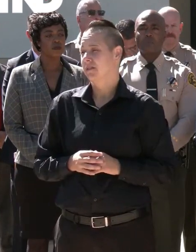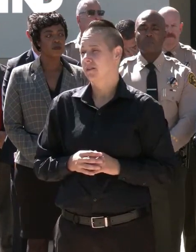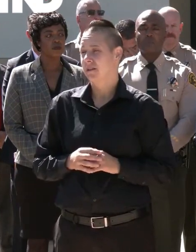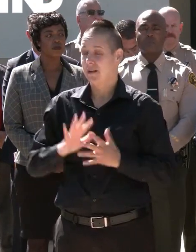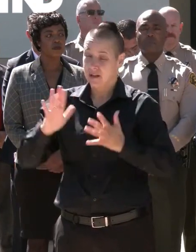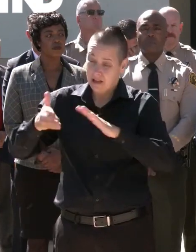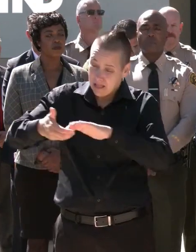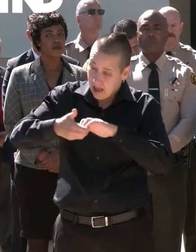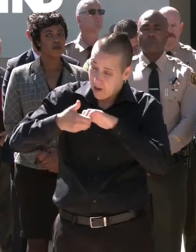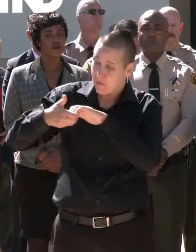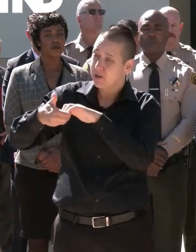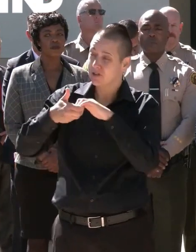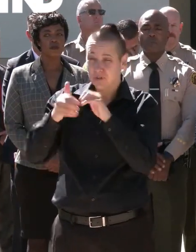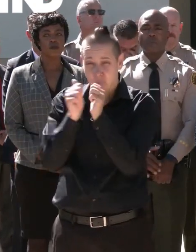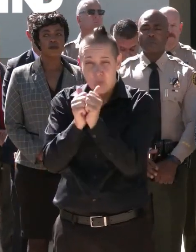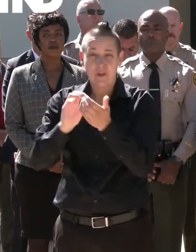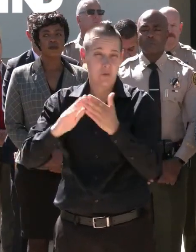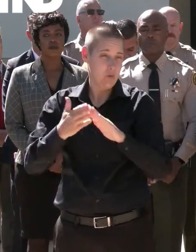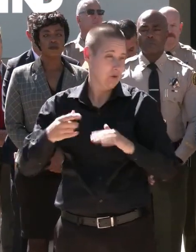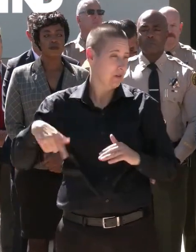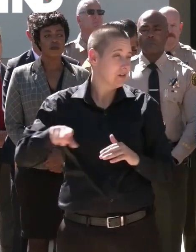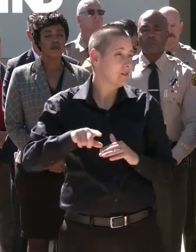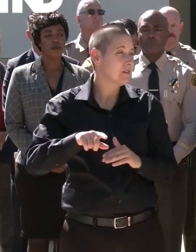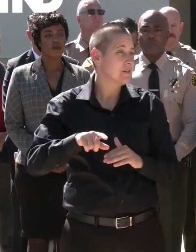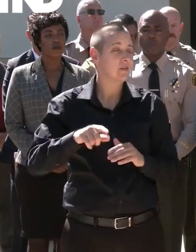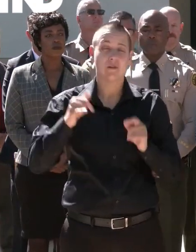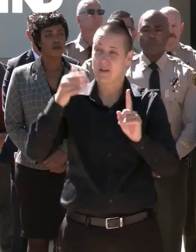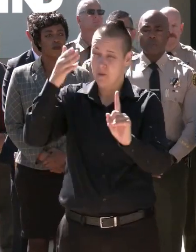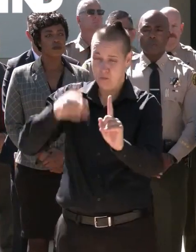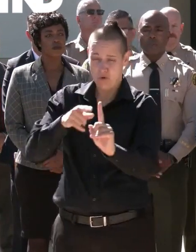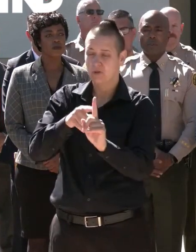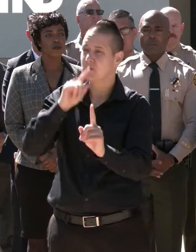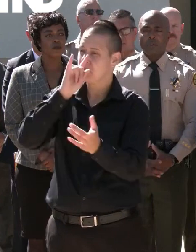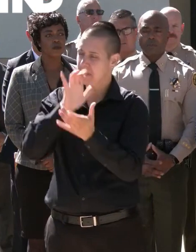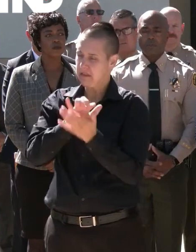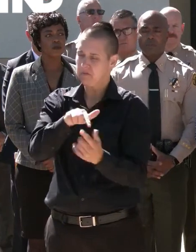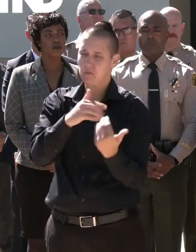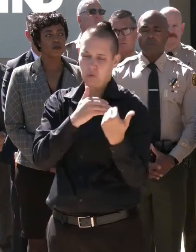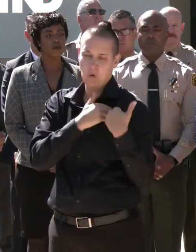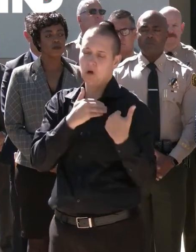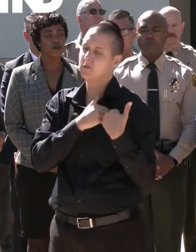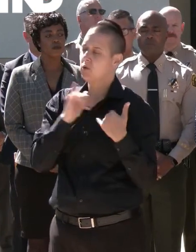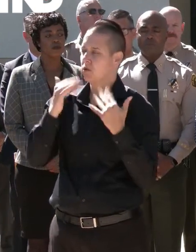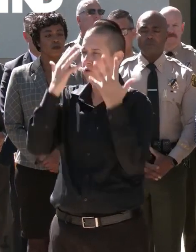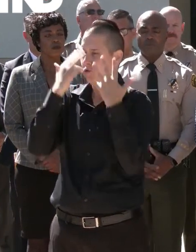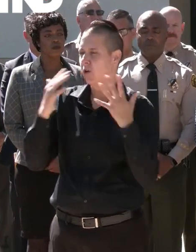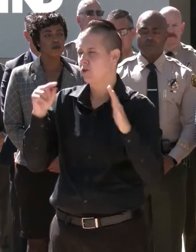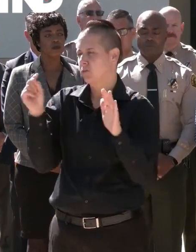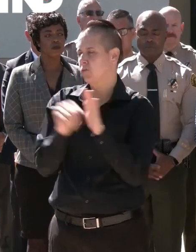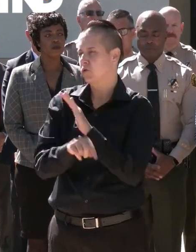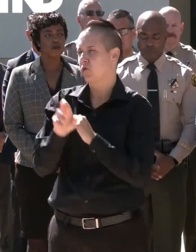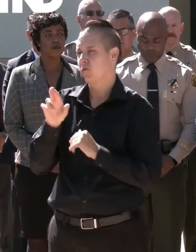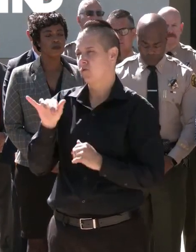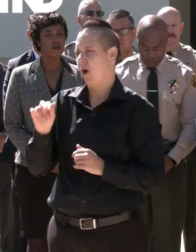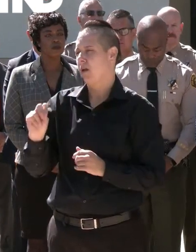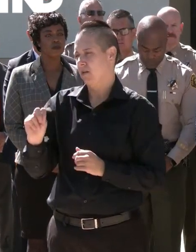in collaboration with our community, we have the person that we believe is responsible for the tragic murder of